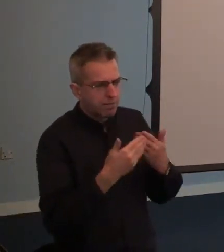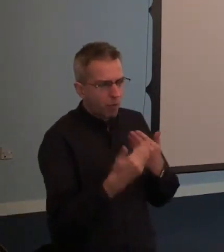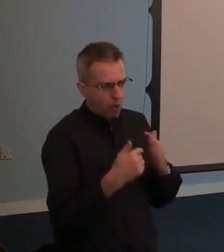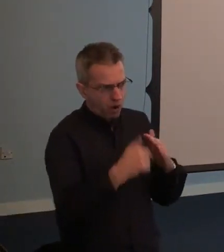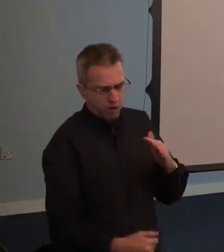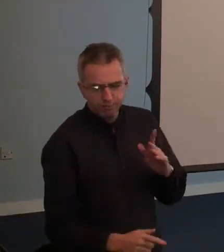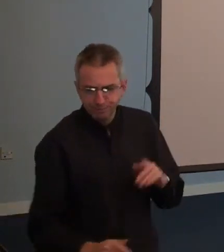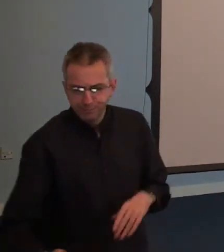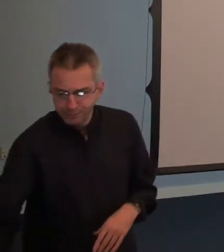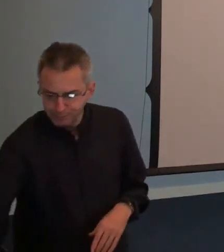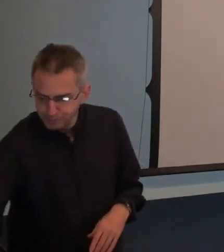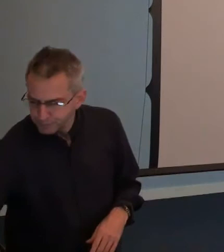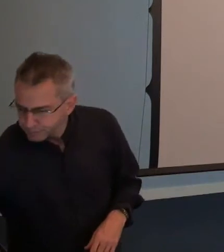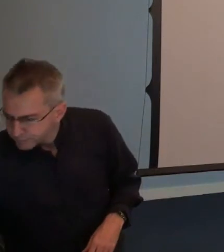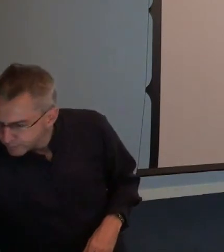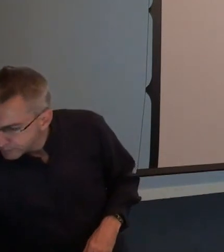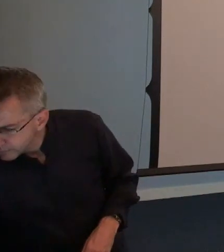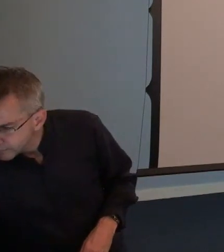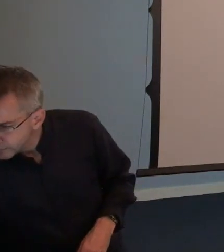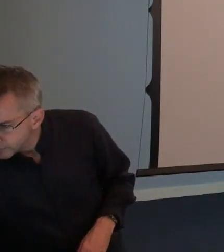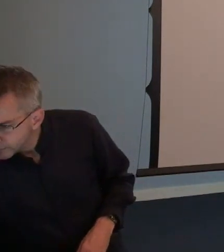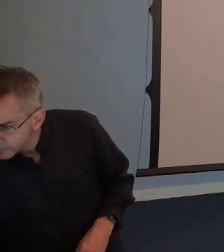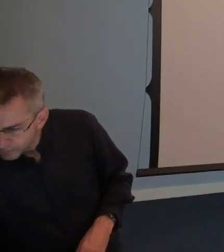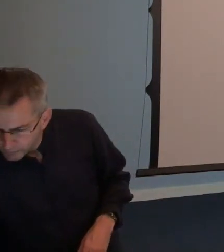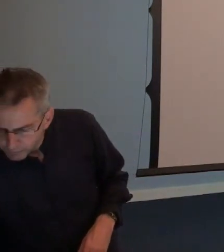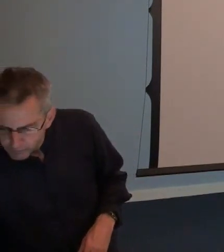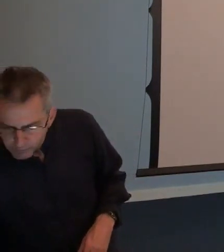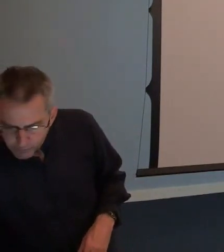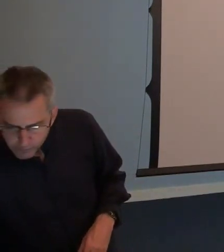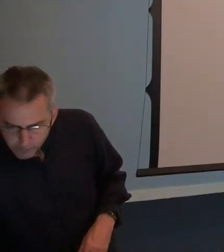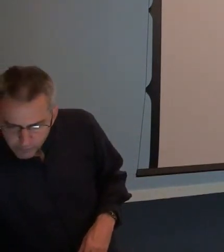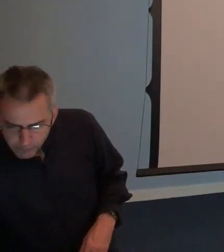I'll tell you more about the results. I'll go into more depth with them in a few slides.